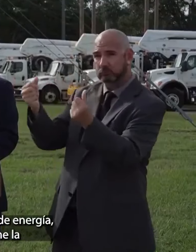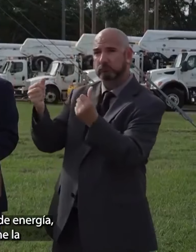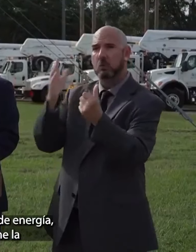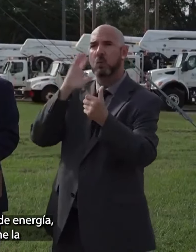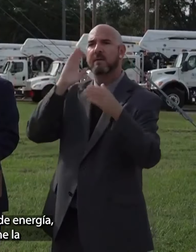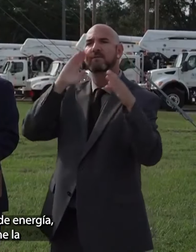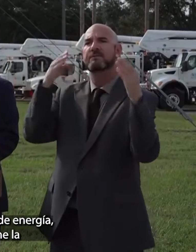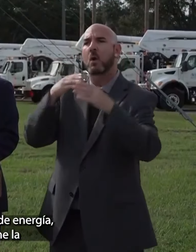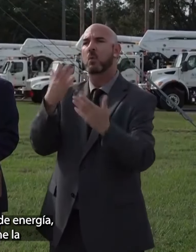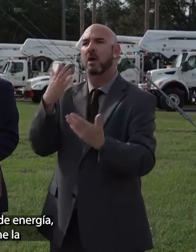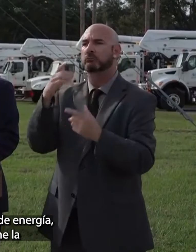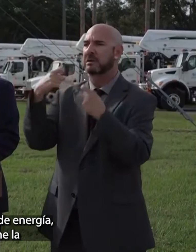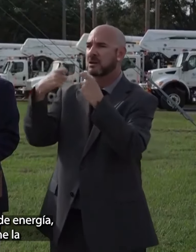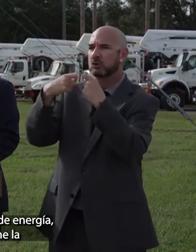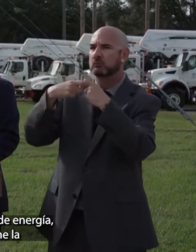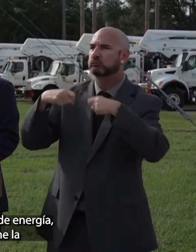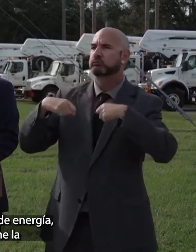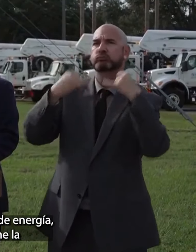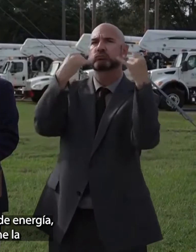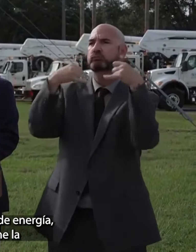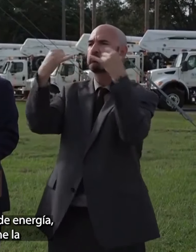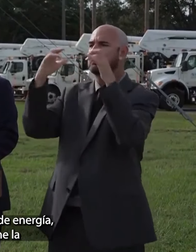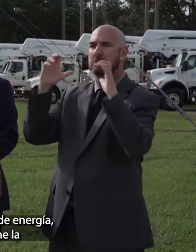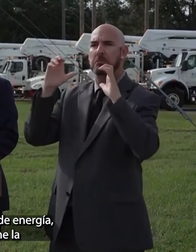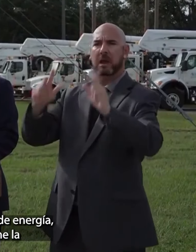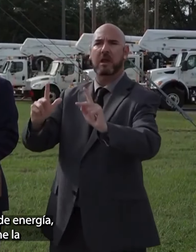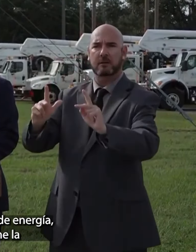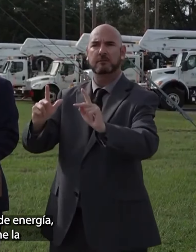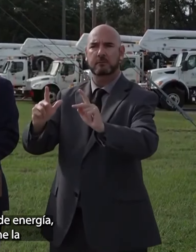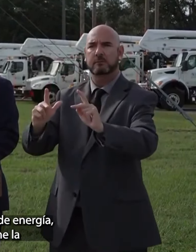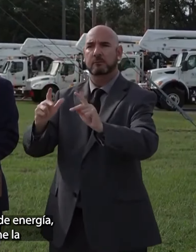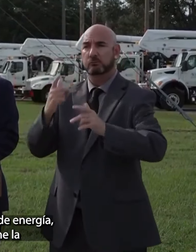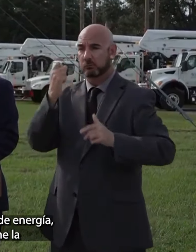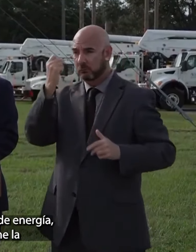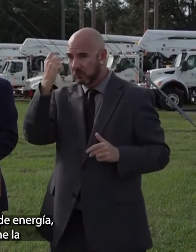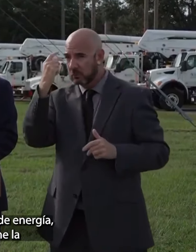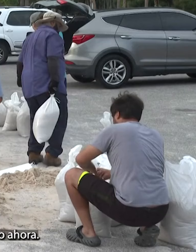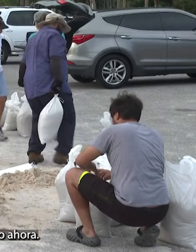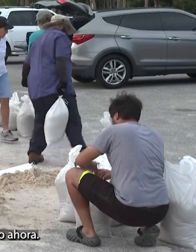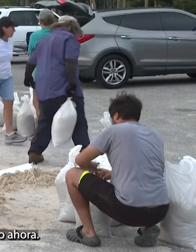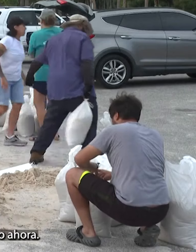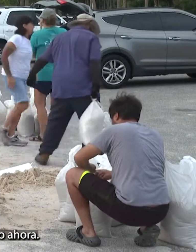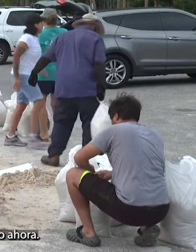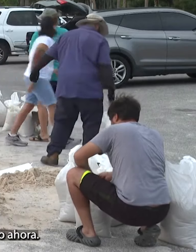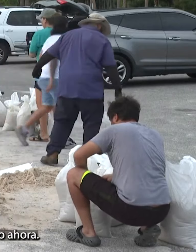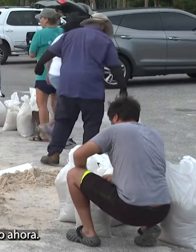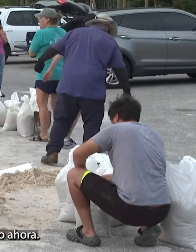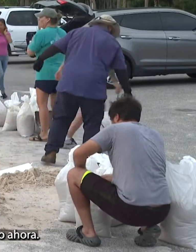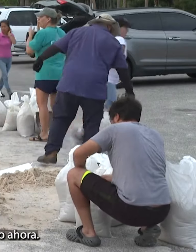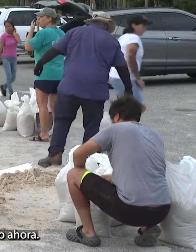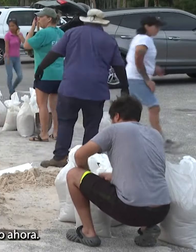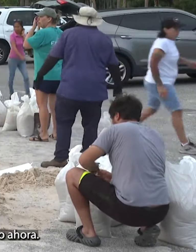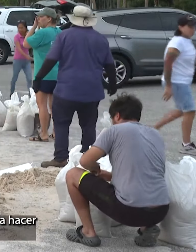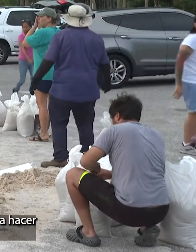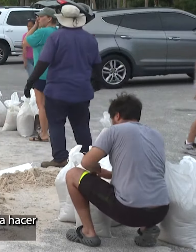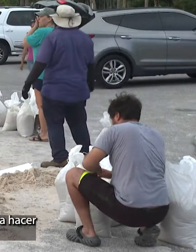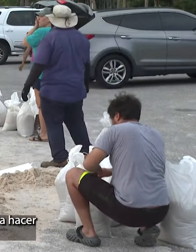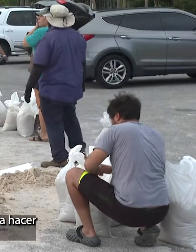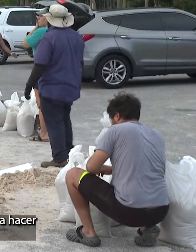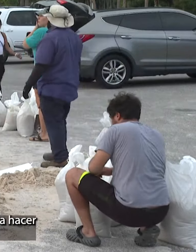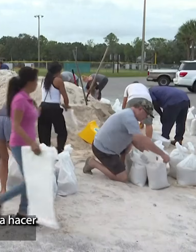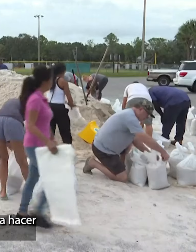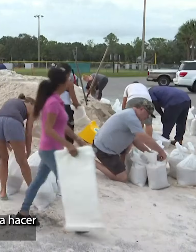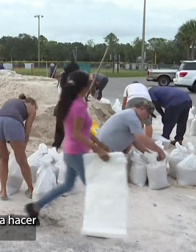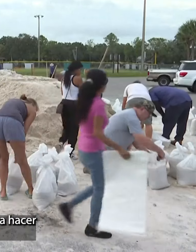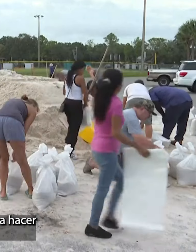It is anticipated that there is going to be power outages, so folks have an opportunity to plan for that now. You still